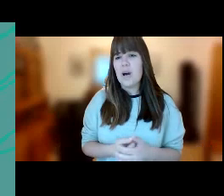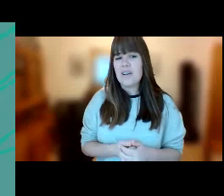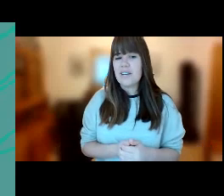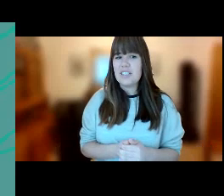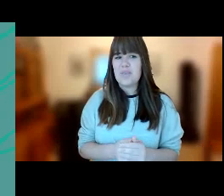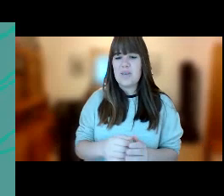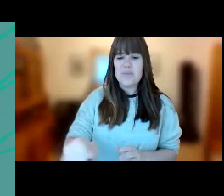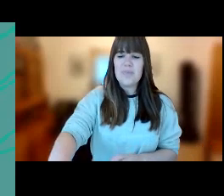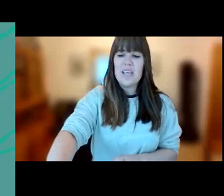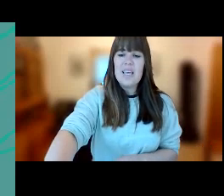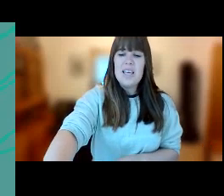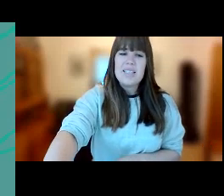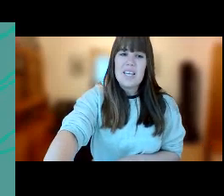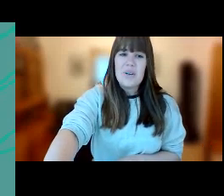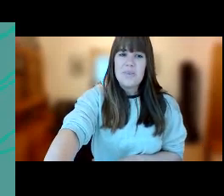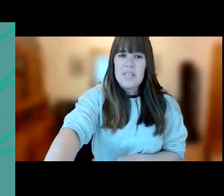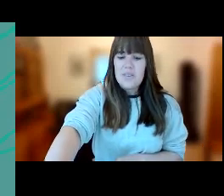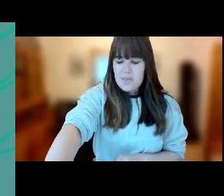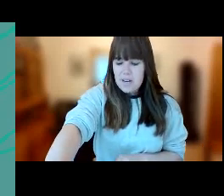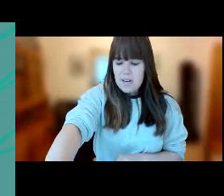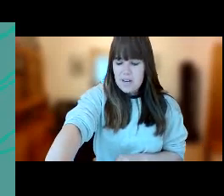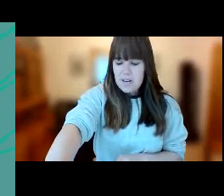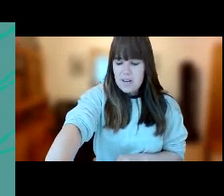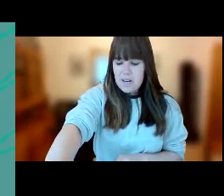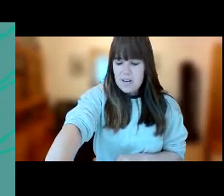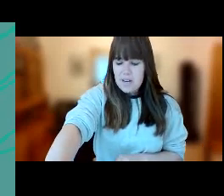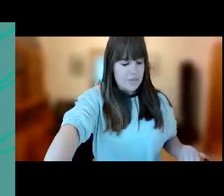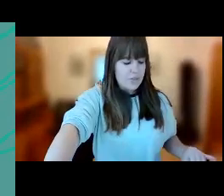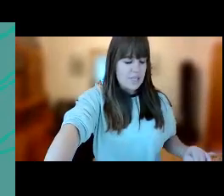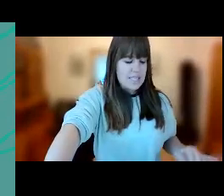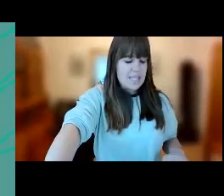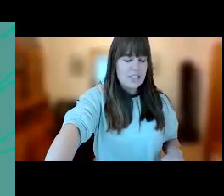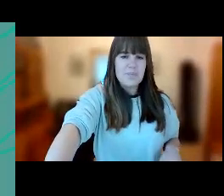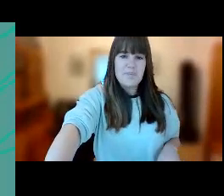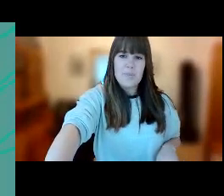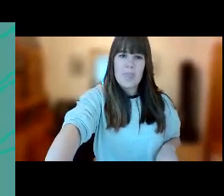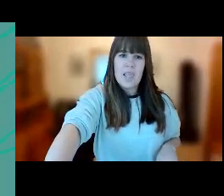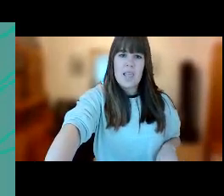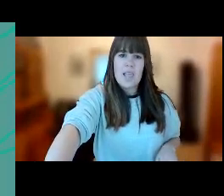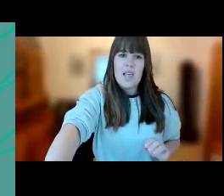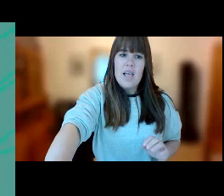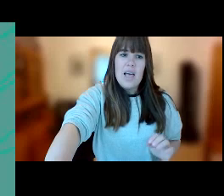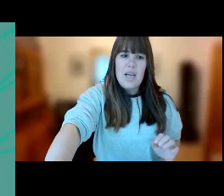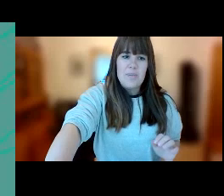to help a wider range of people. So would definitely recommend looking into Makaton for your organisation.